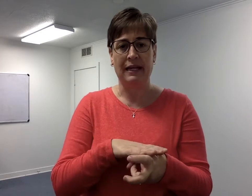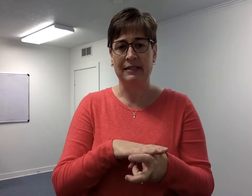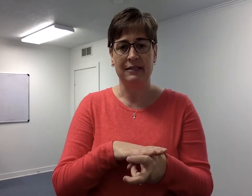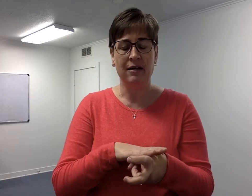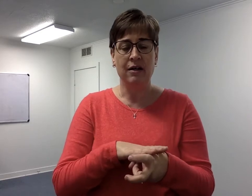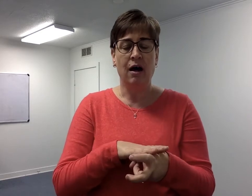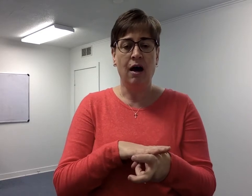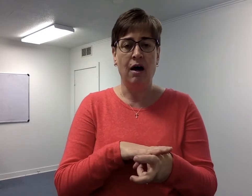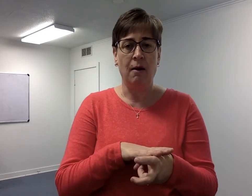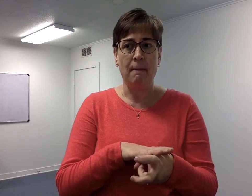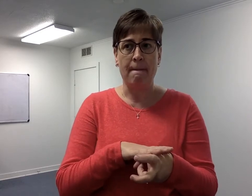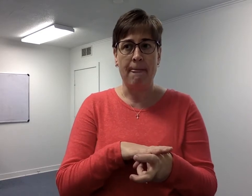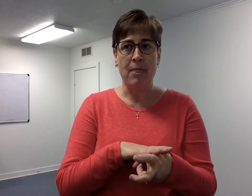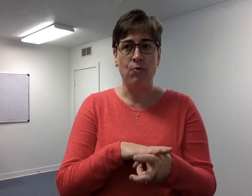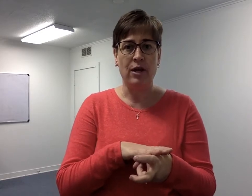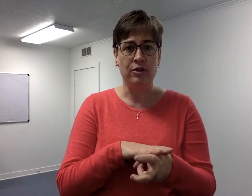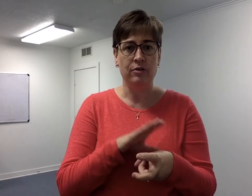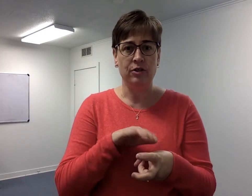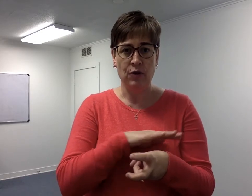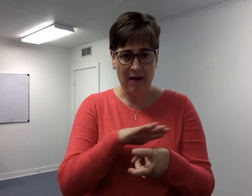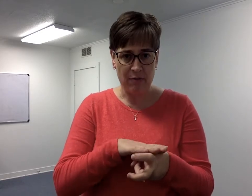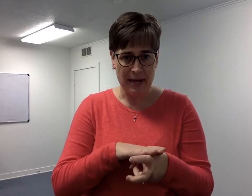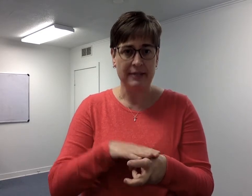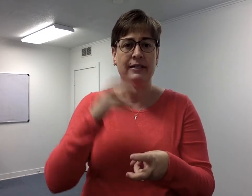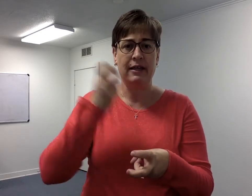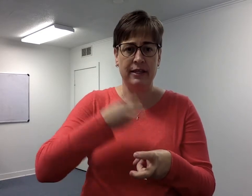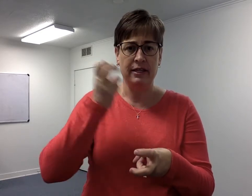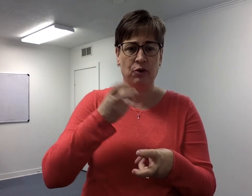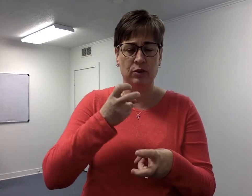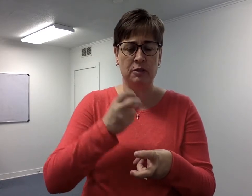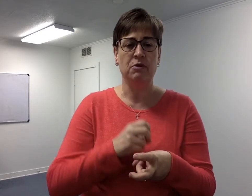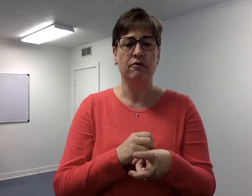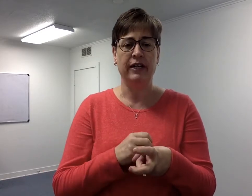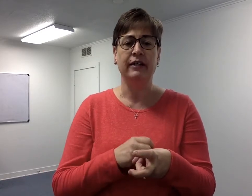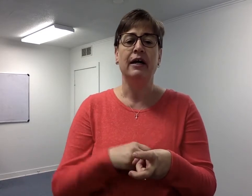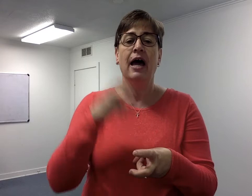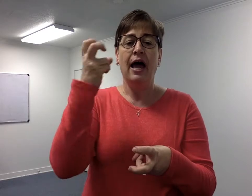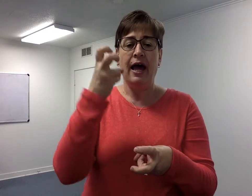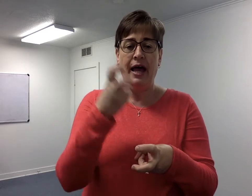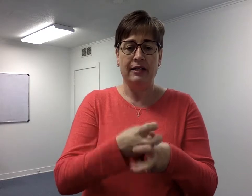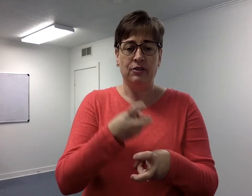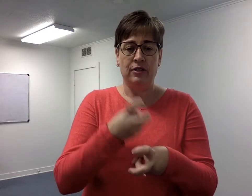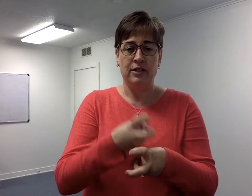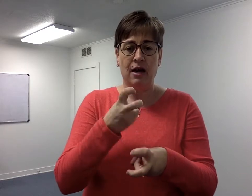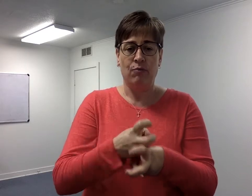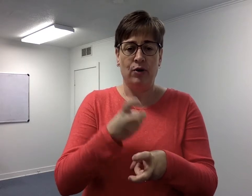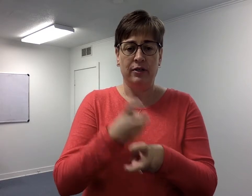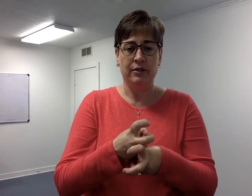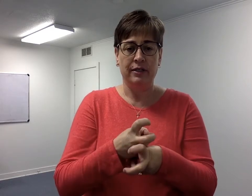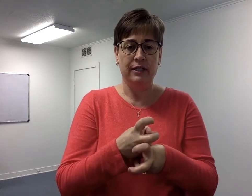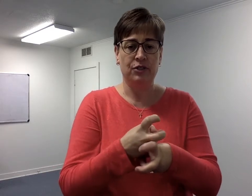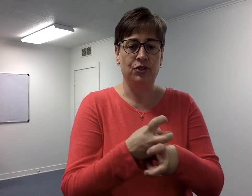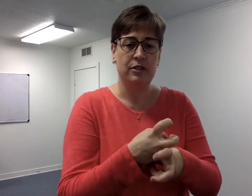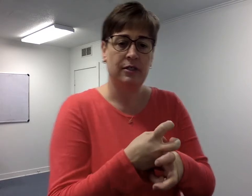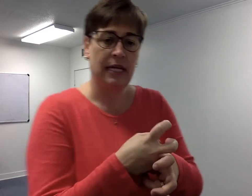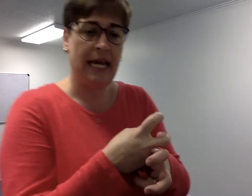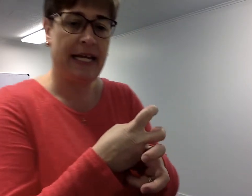base when you have a base and then the other one's moving. And so the top one is just hitting